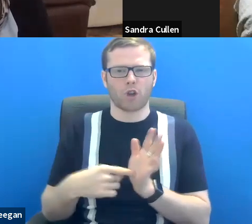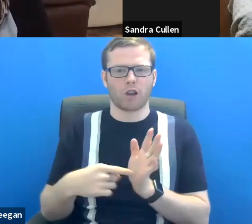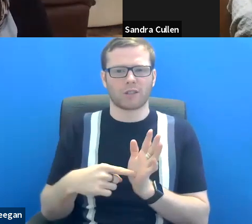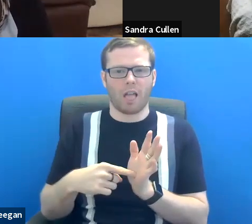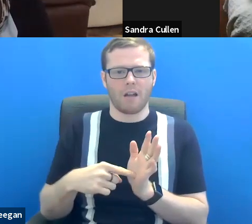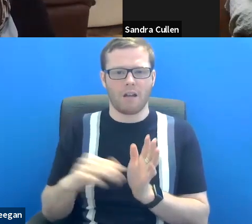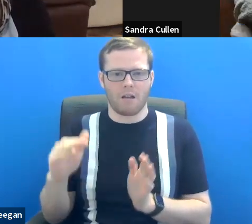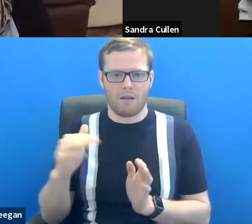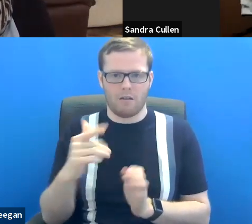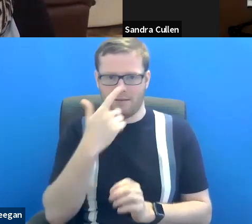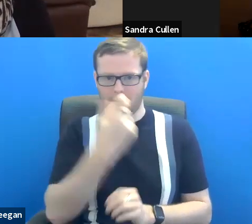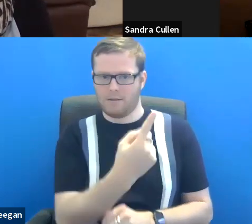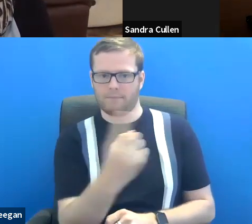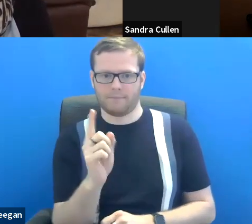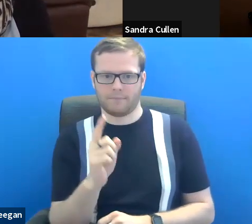that way